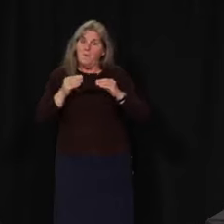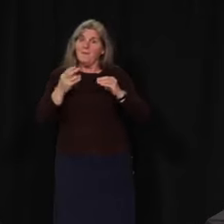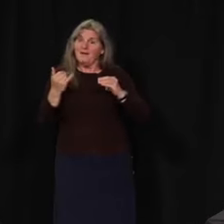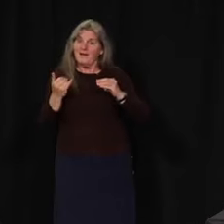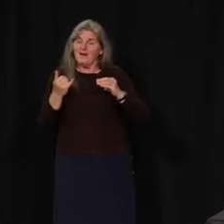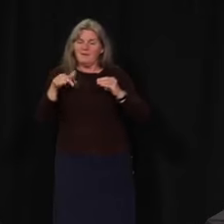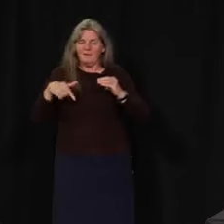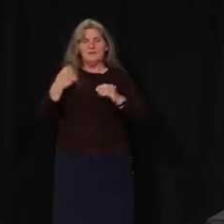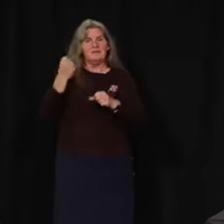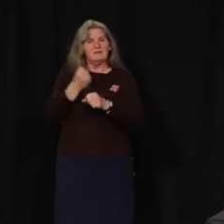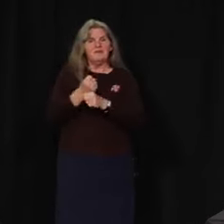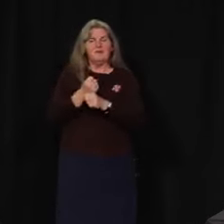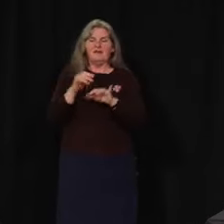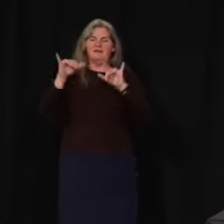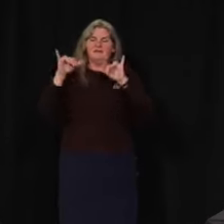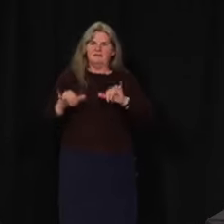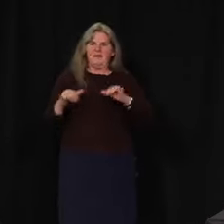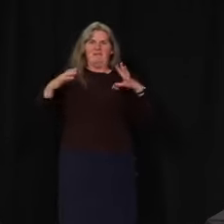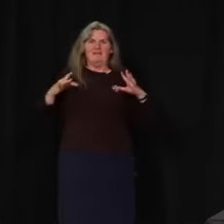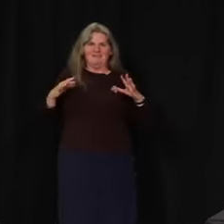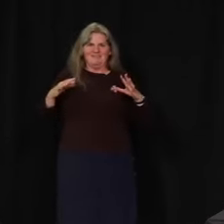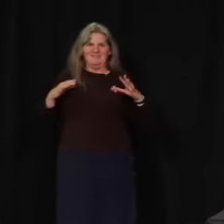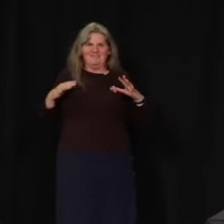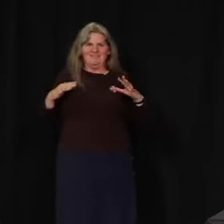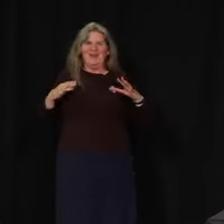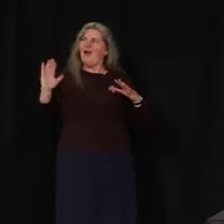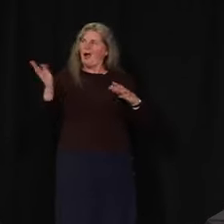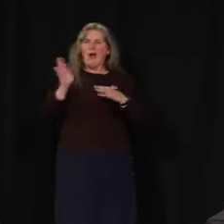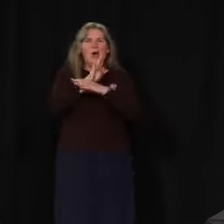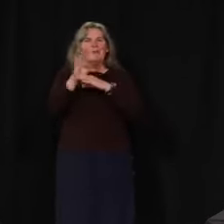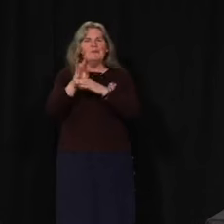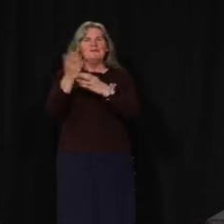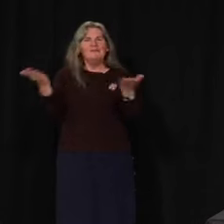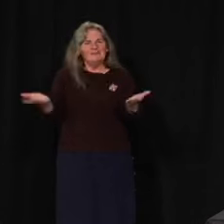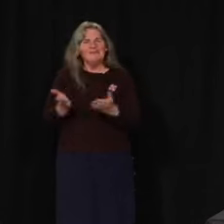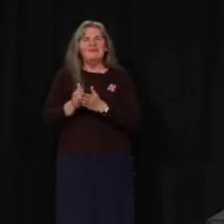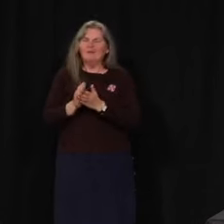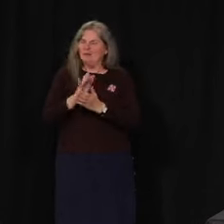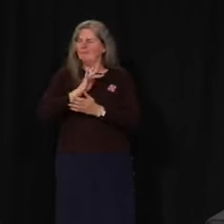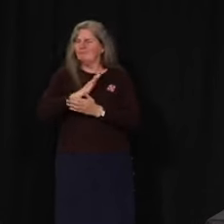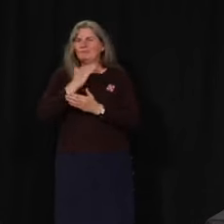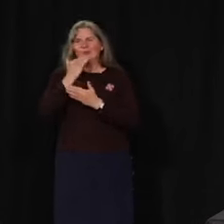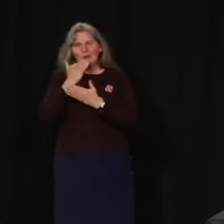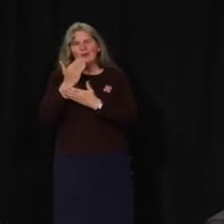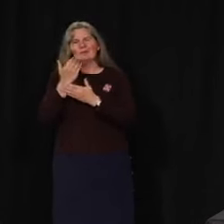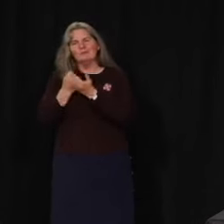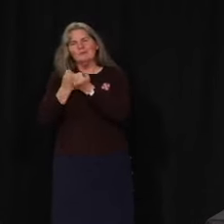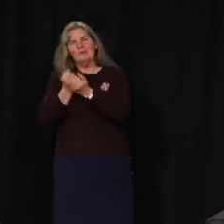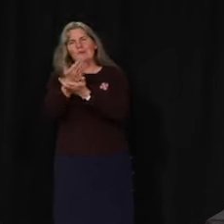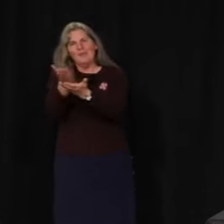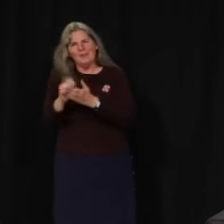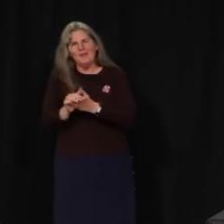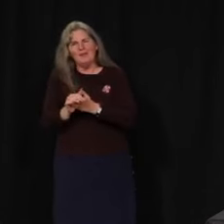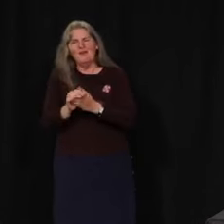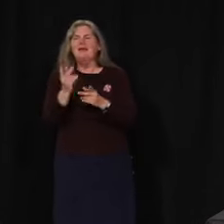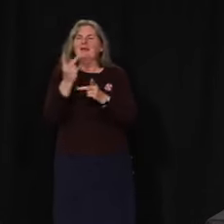the year of the staycation. Our local businesses will appreciate the support, and staying closer is staying